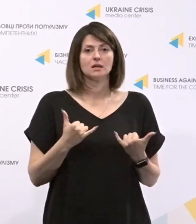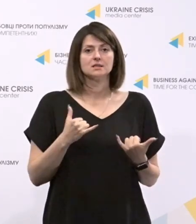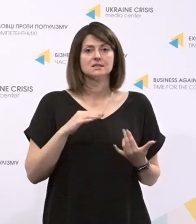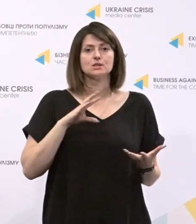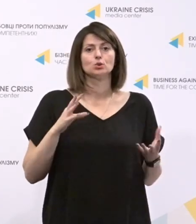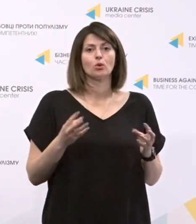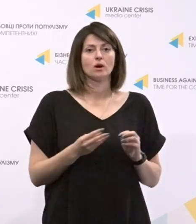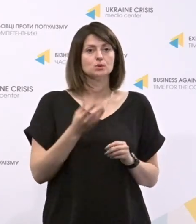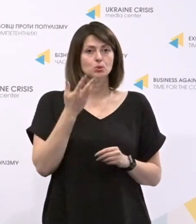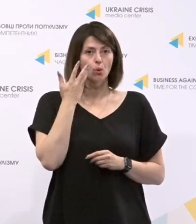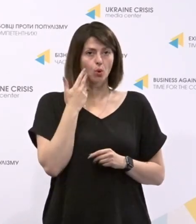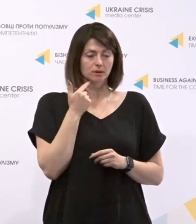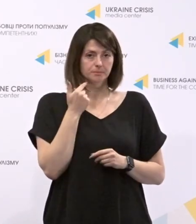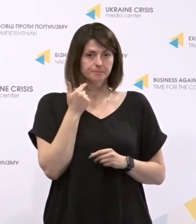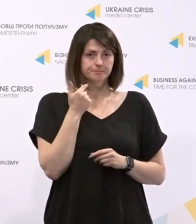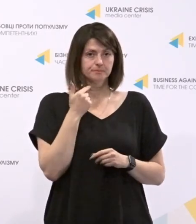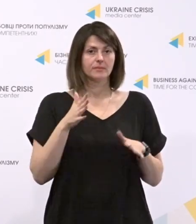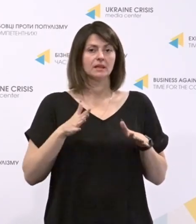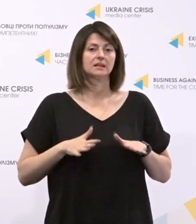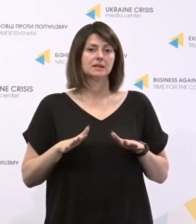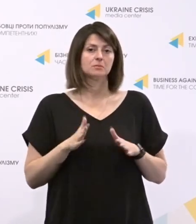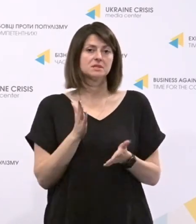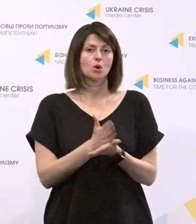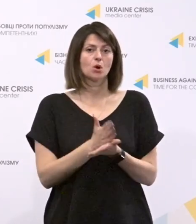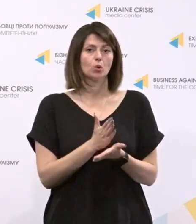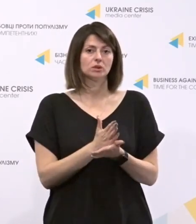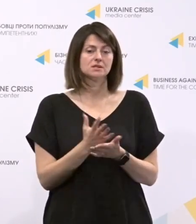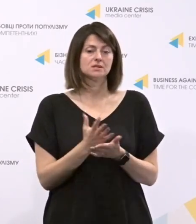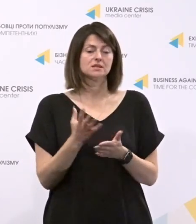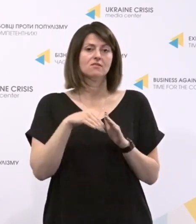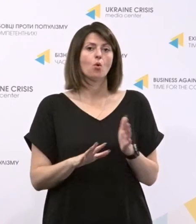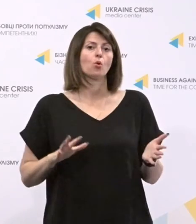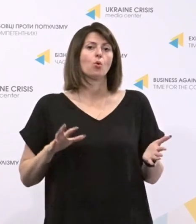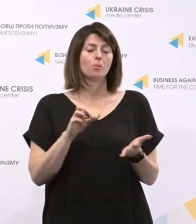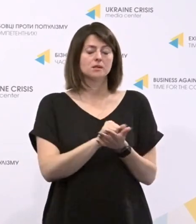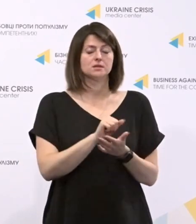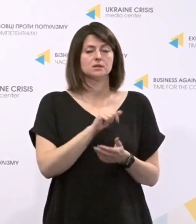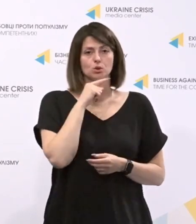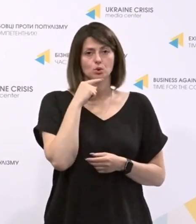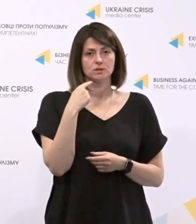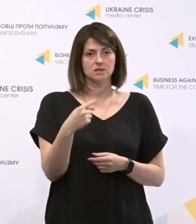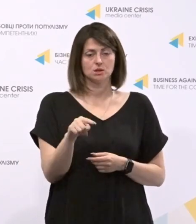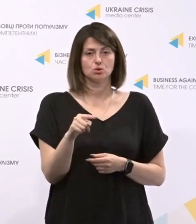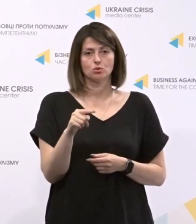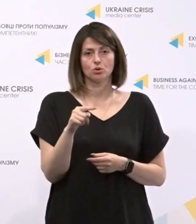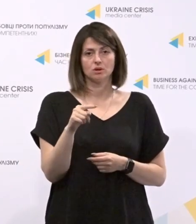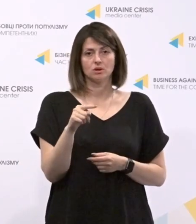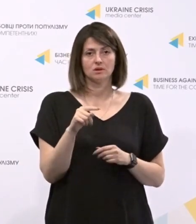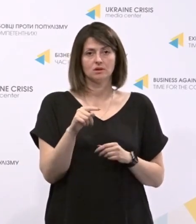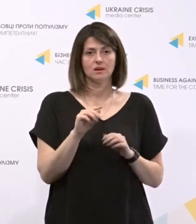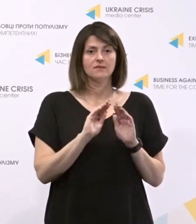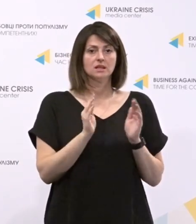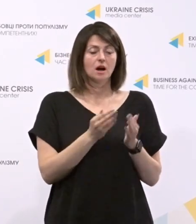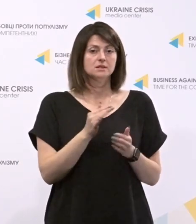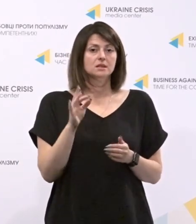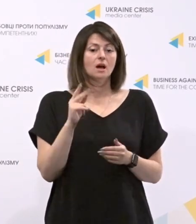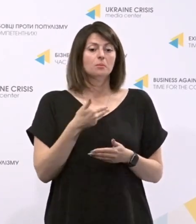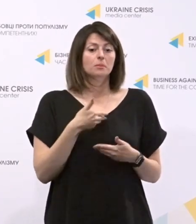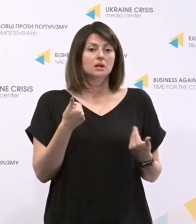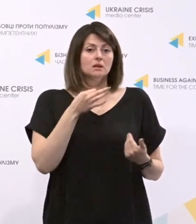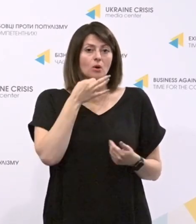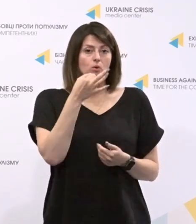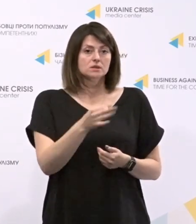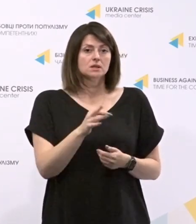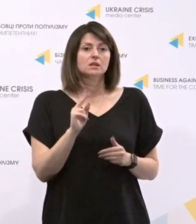Crimea is under the occupation of the Russian Federation, as I've already outlined, and as I already set out, there are a